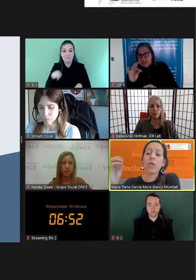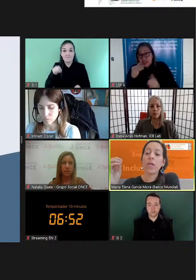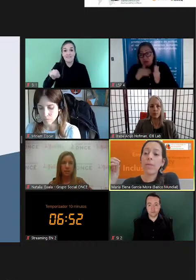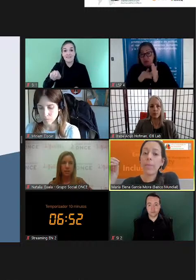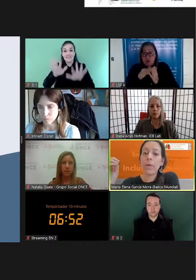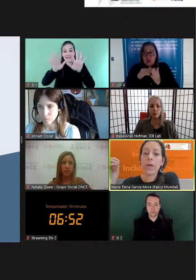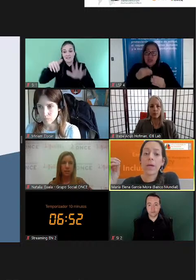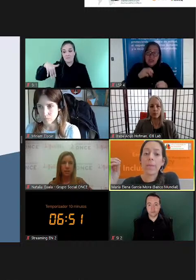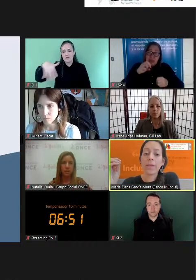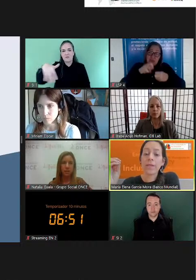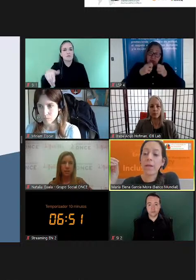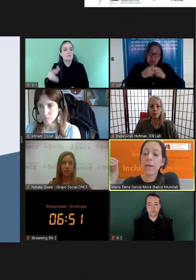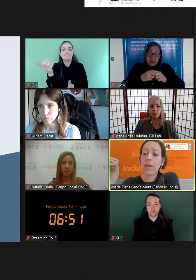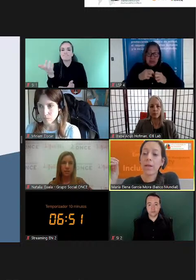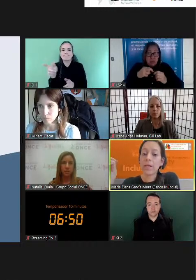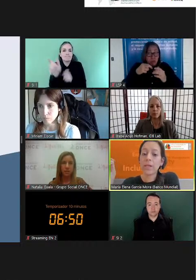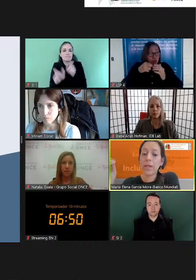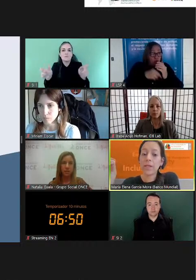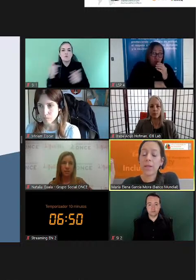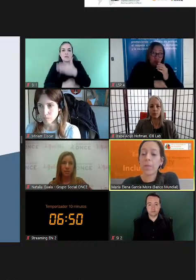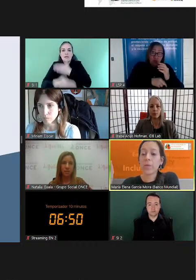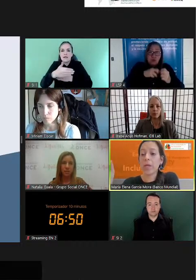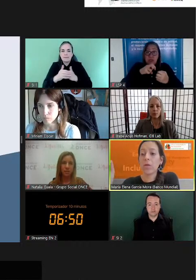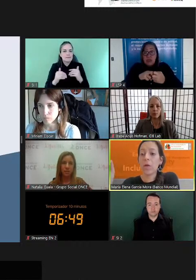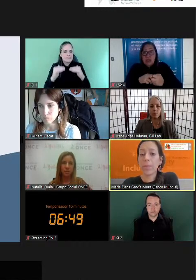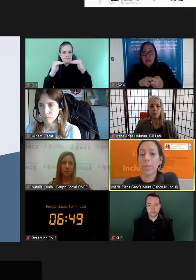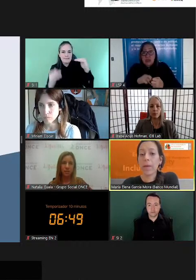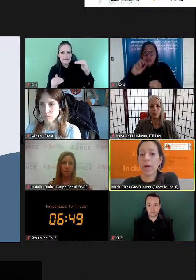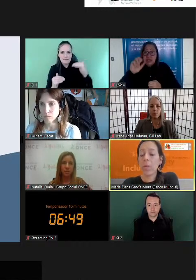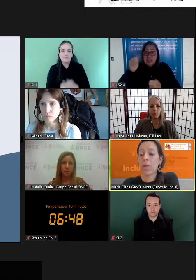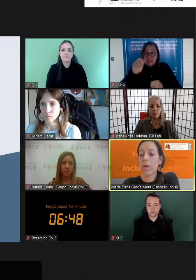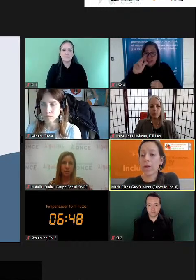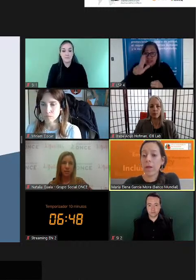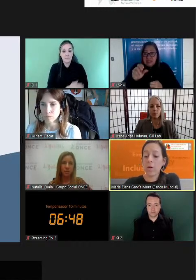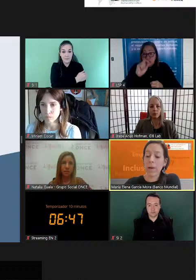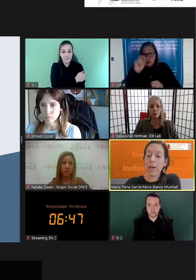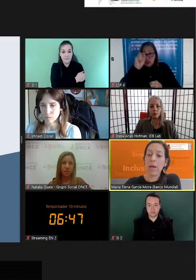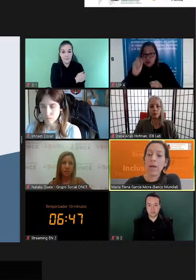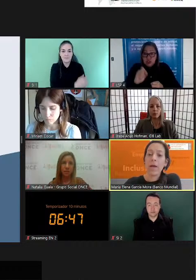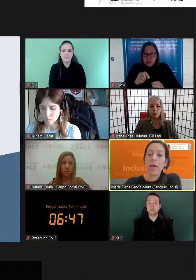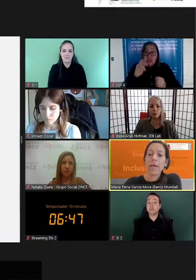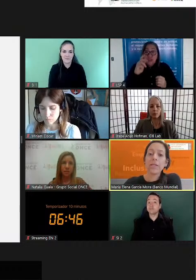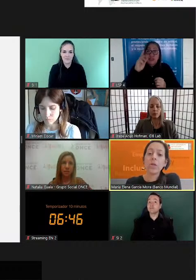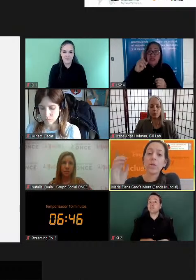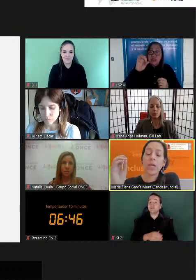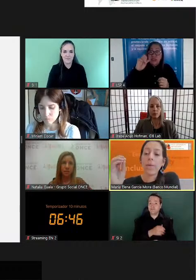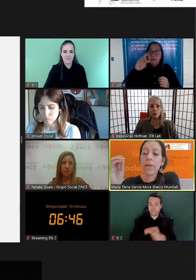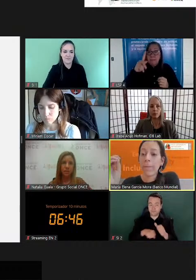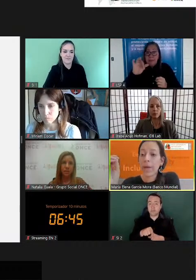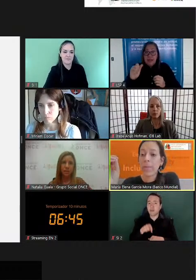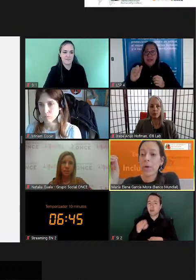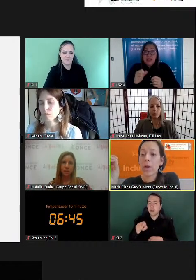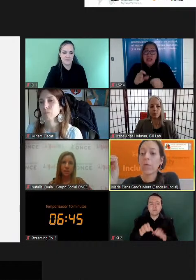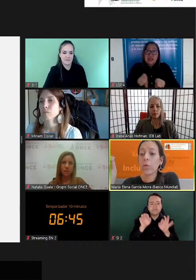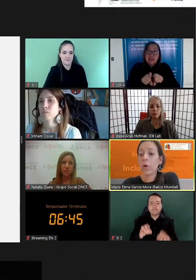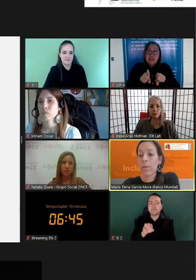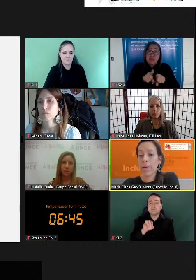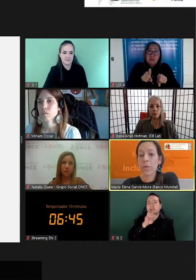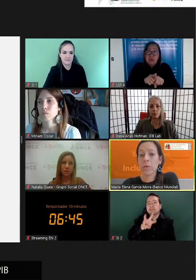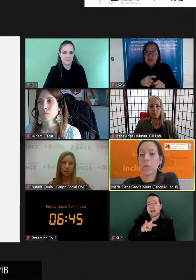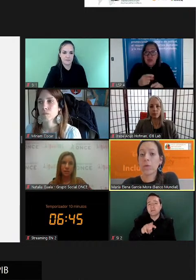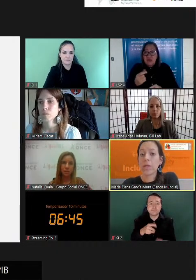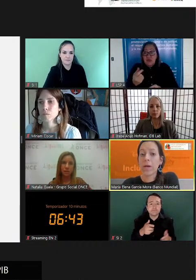17 million have severe disabilities not sustainable because this represents three to seven percent of the gdp and it is